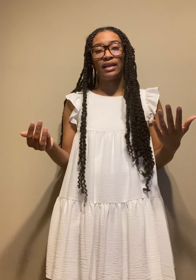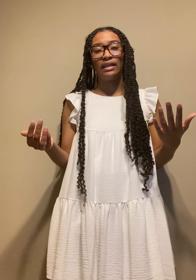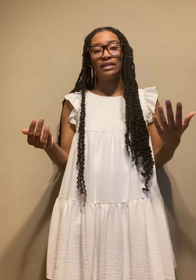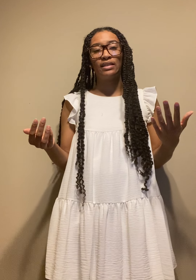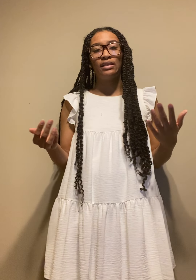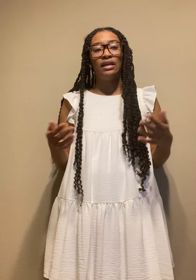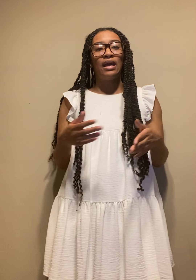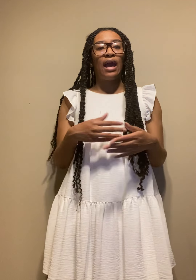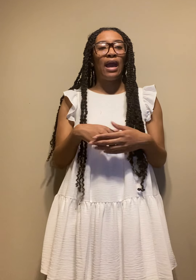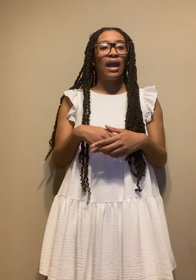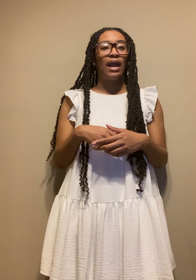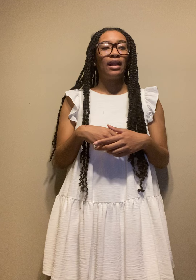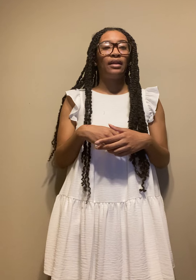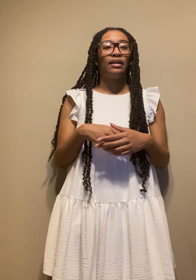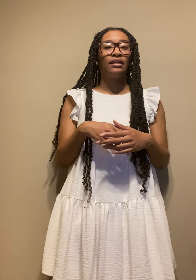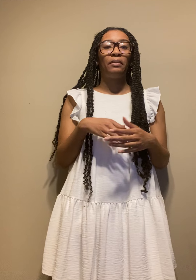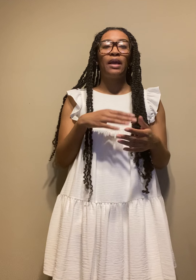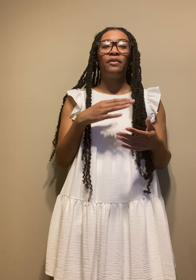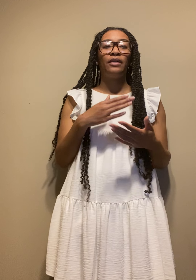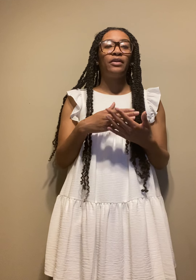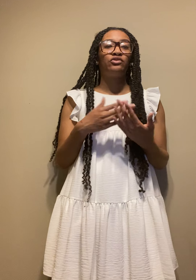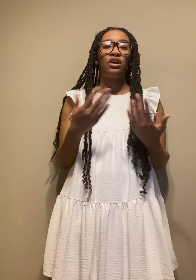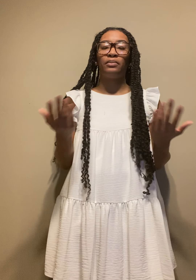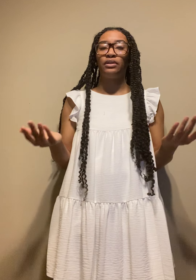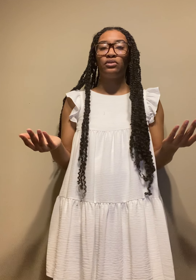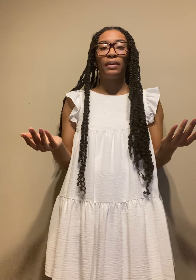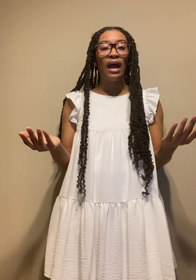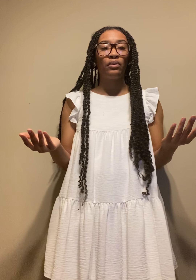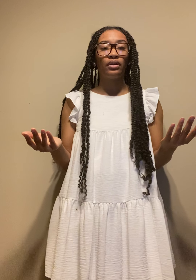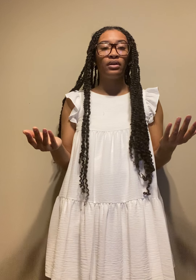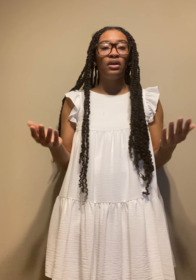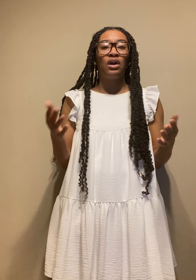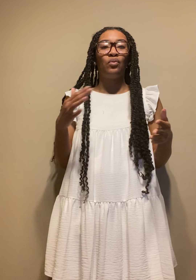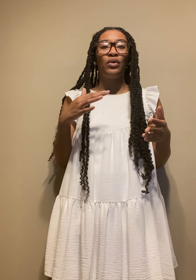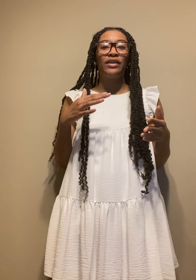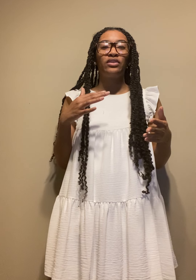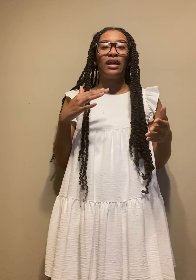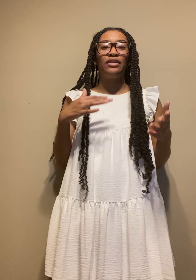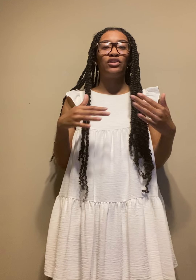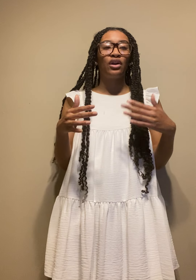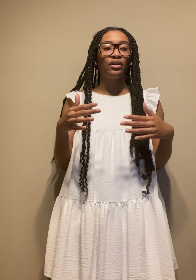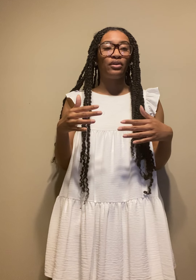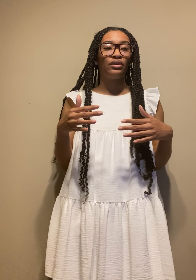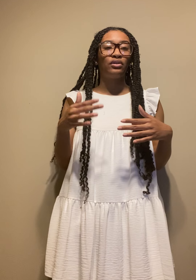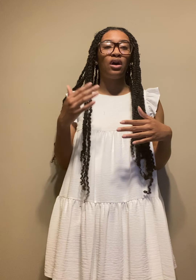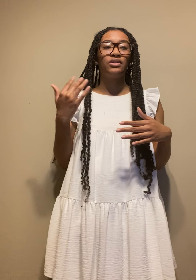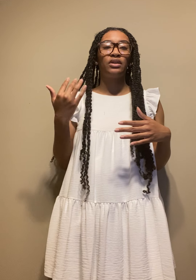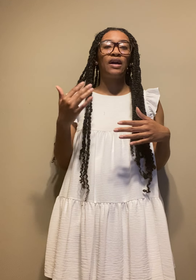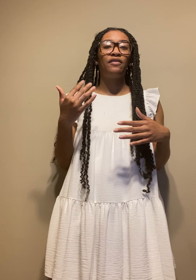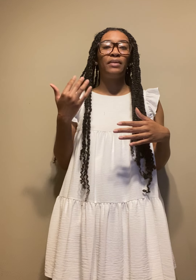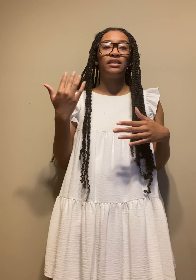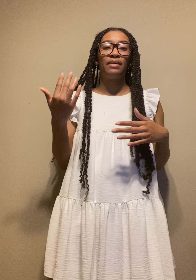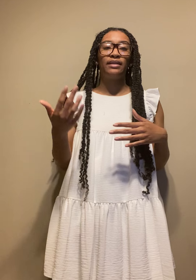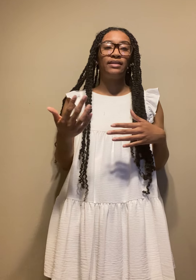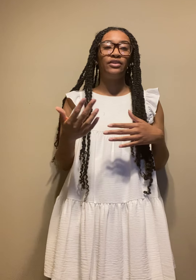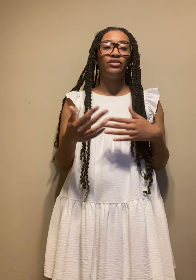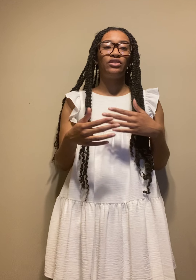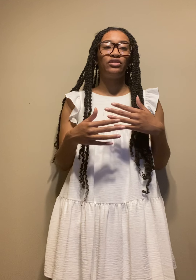States. And they became a very strong political power, which in turn caused the government to make decisions